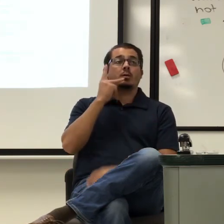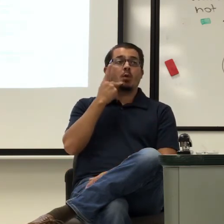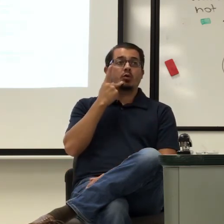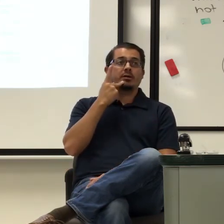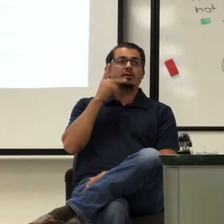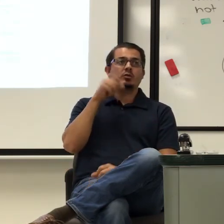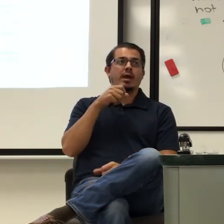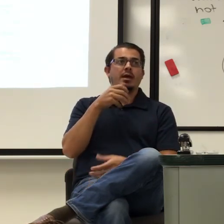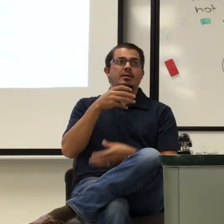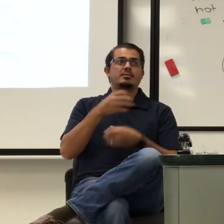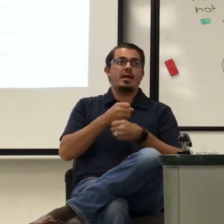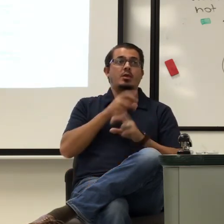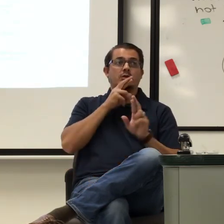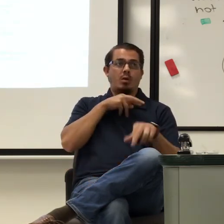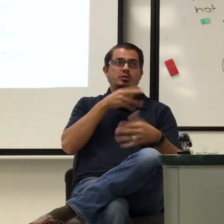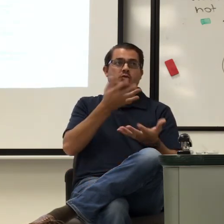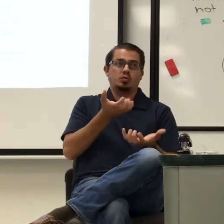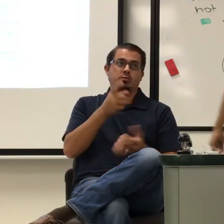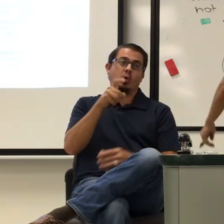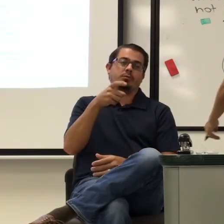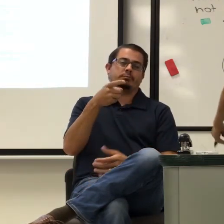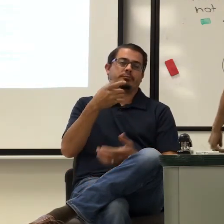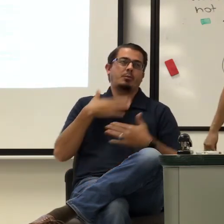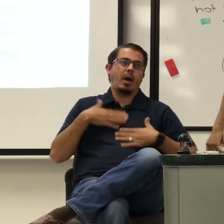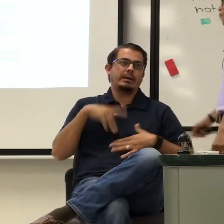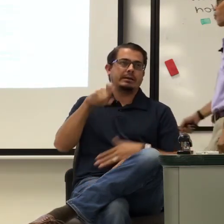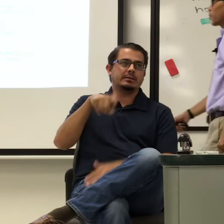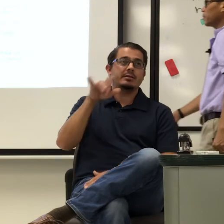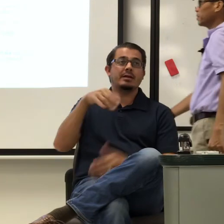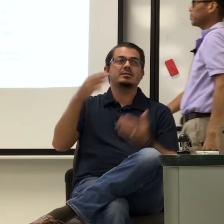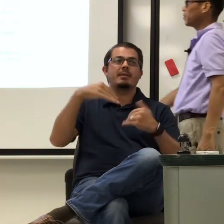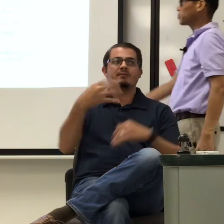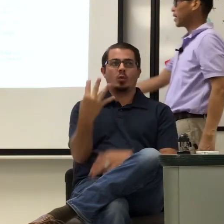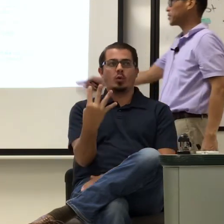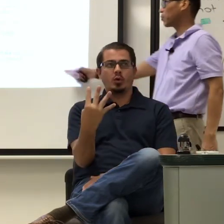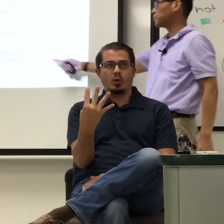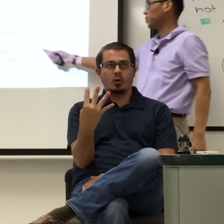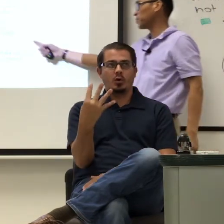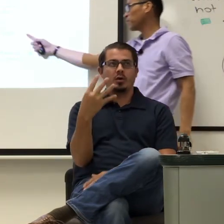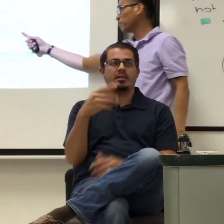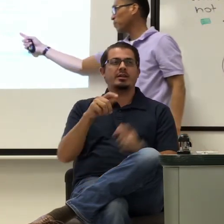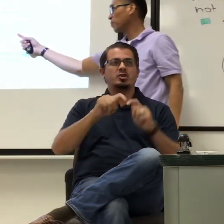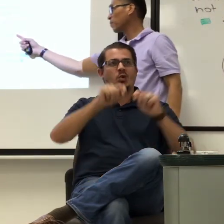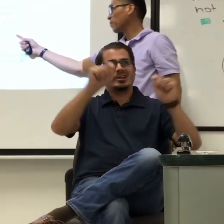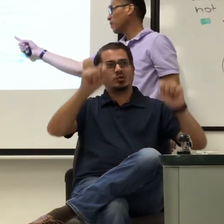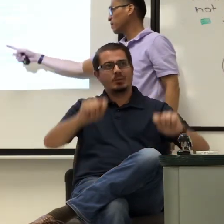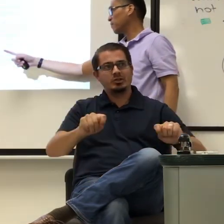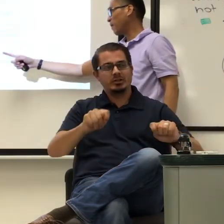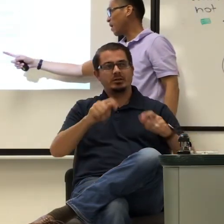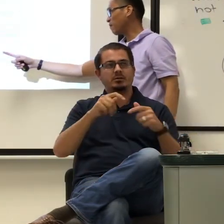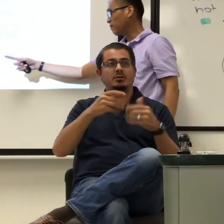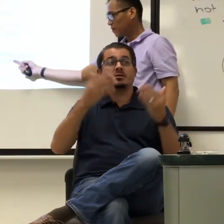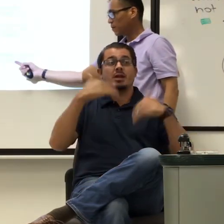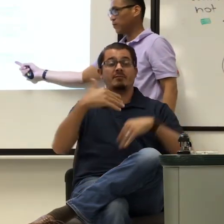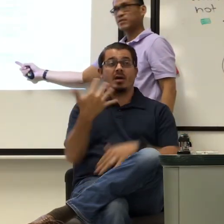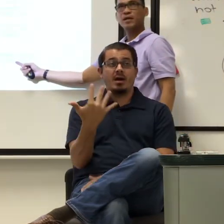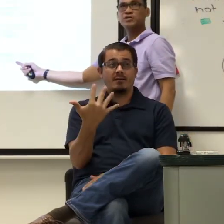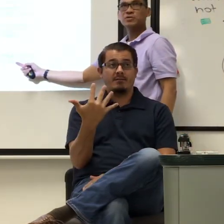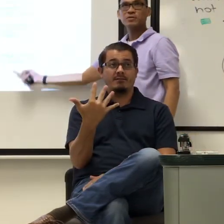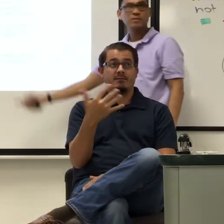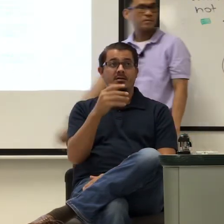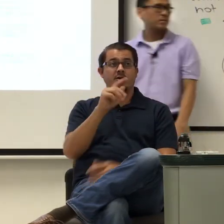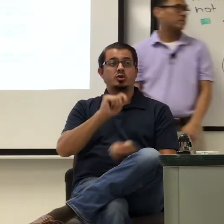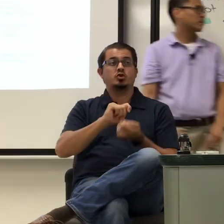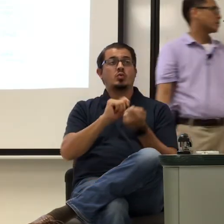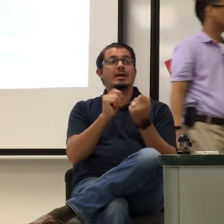you your response. And so that would be step 4. You do the transcription. Step 5,